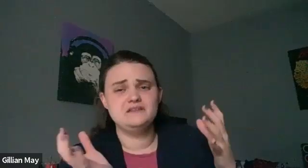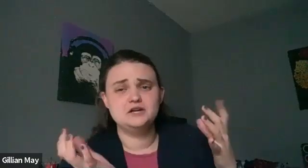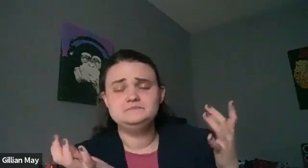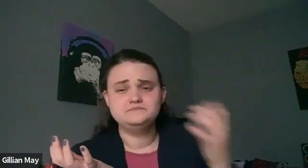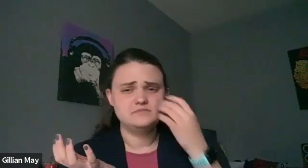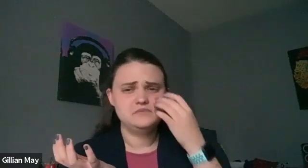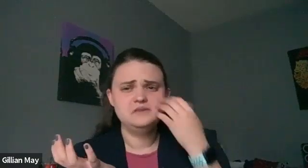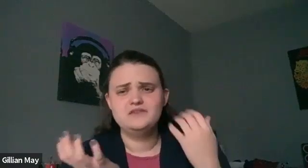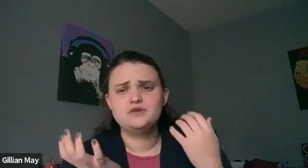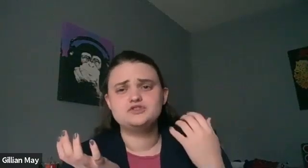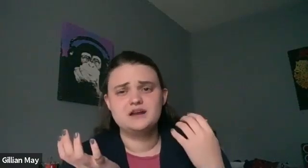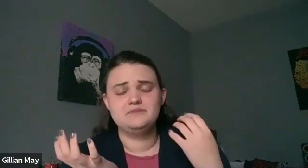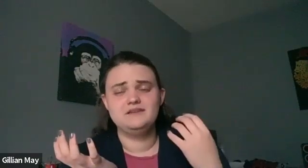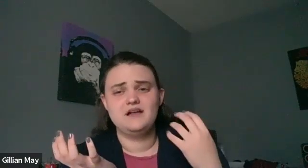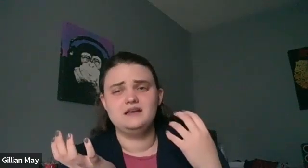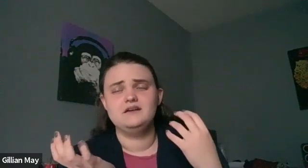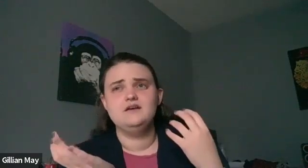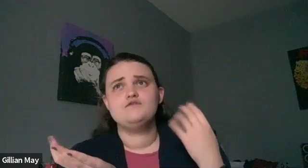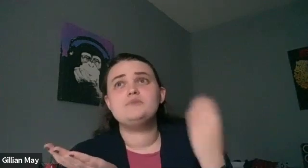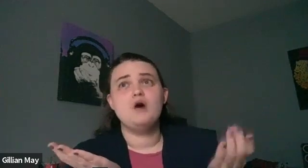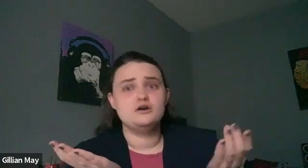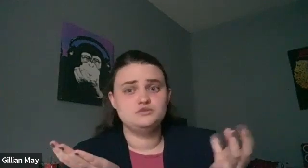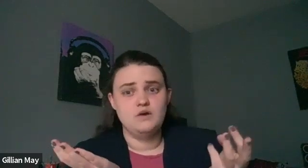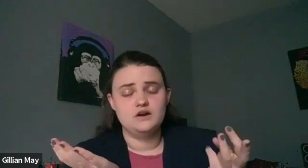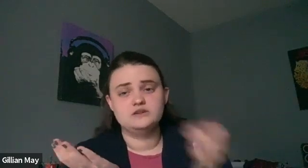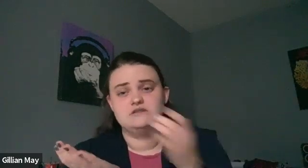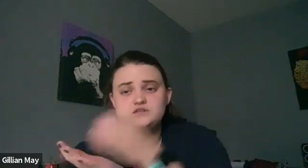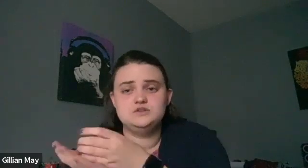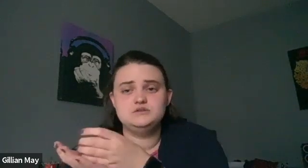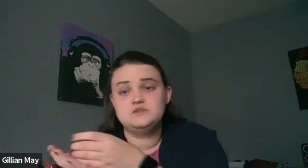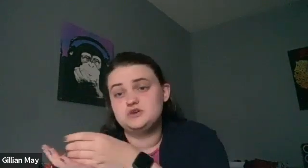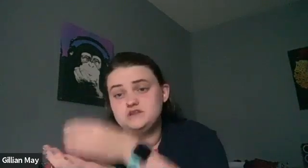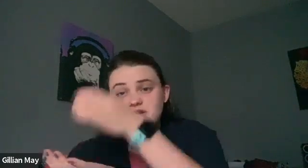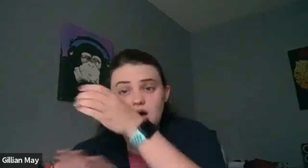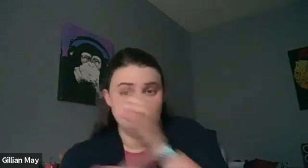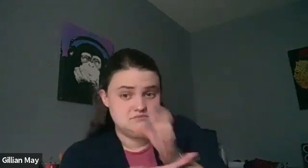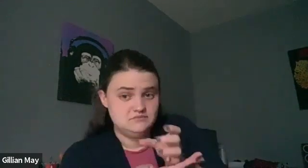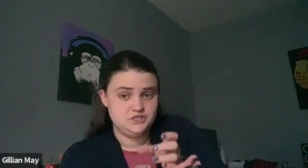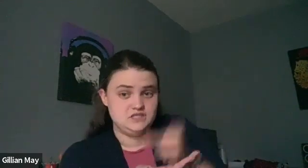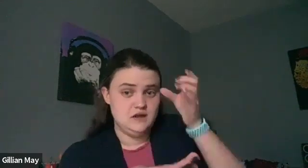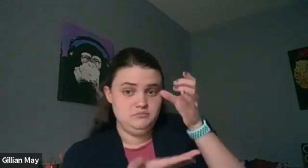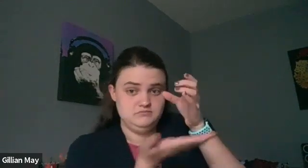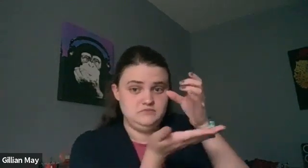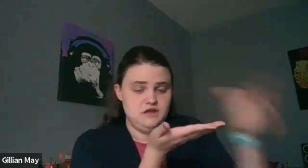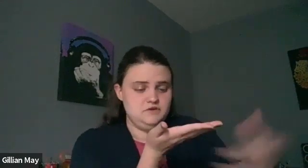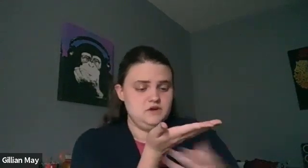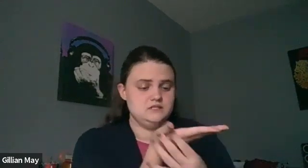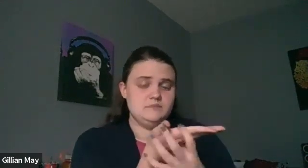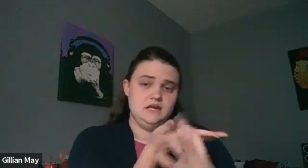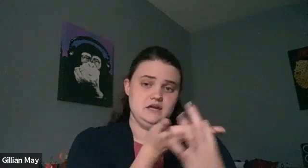clear. If you're trying to be like for bottled water, that's when you would do the motion of cup, which is cup. You have your non-dominant hand,